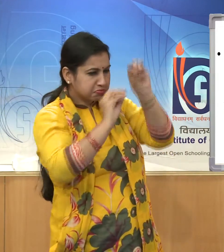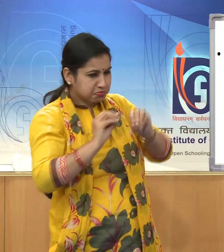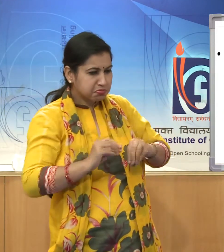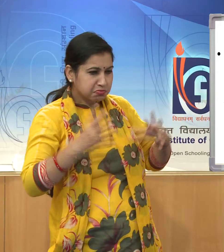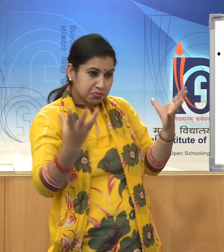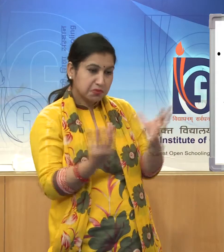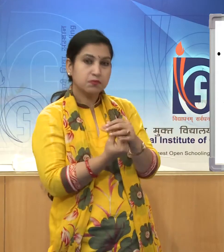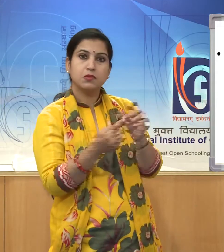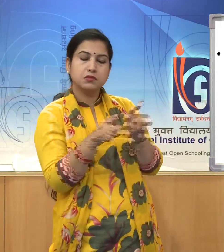together.